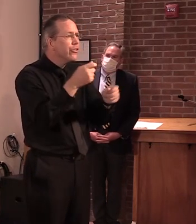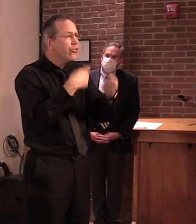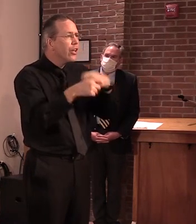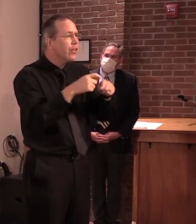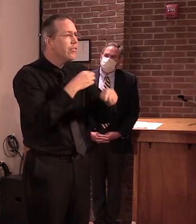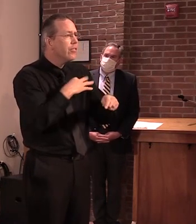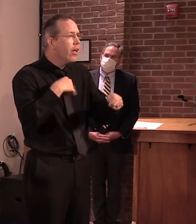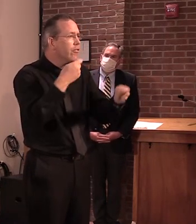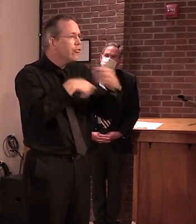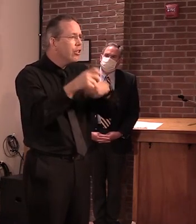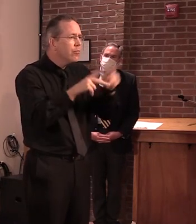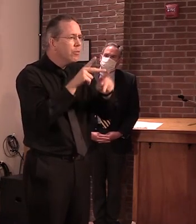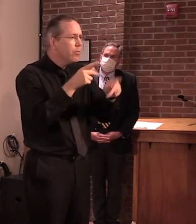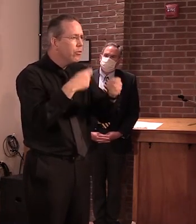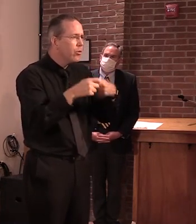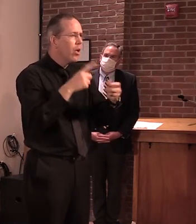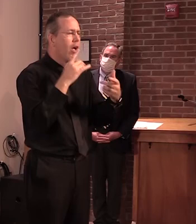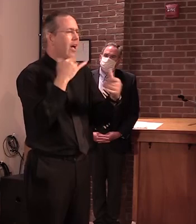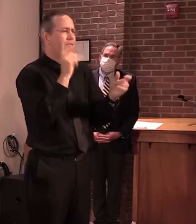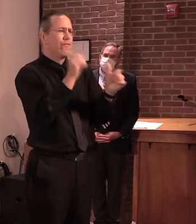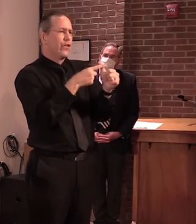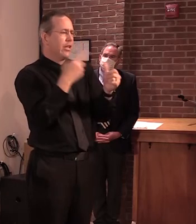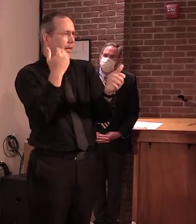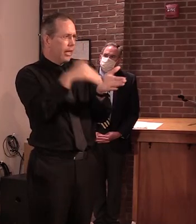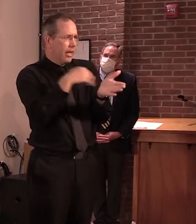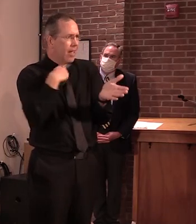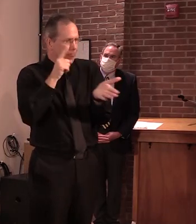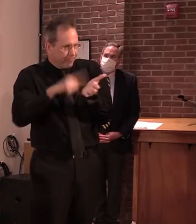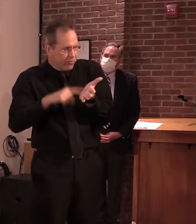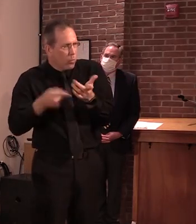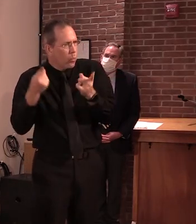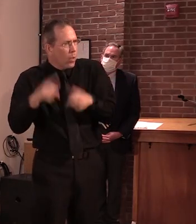people. Sure thing. Okay,